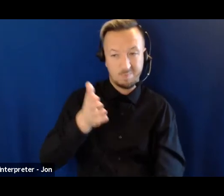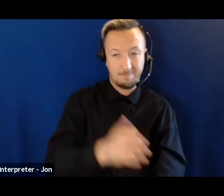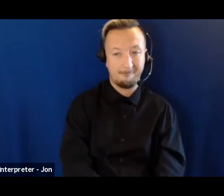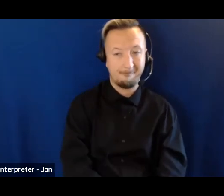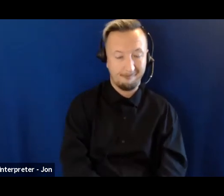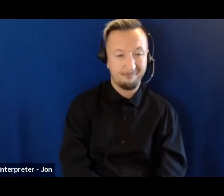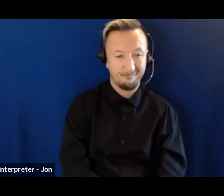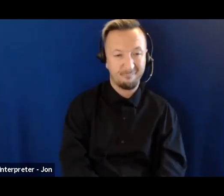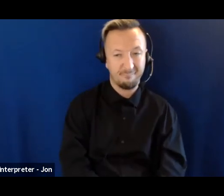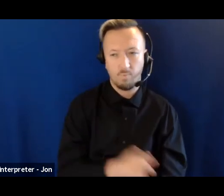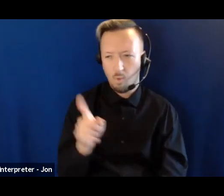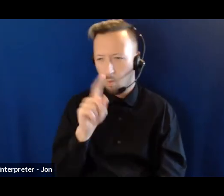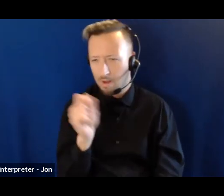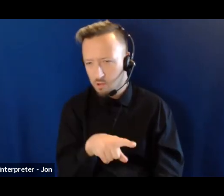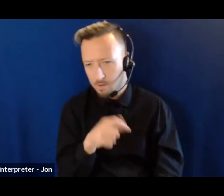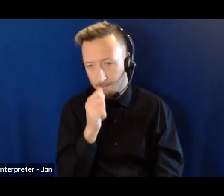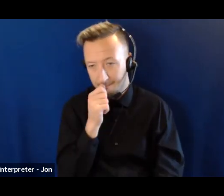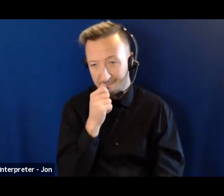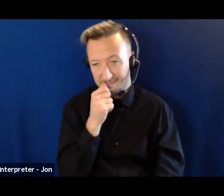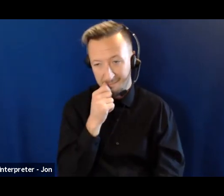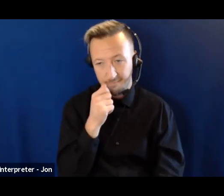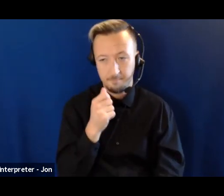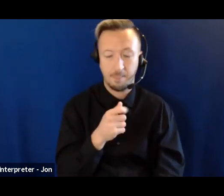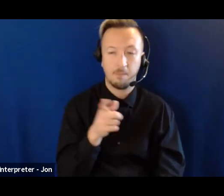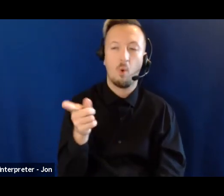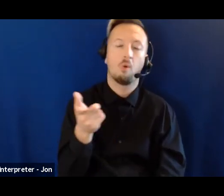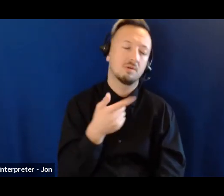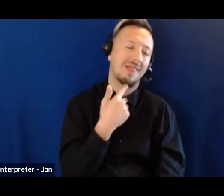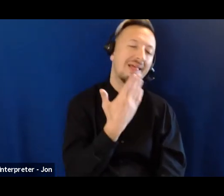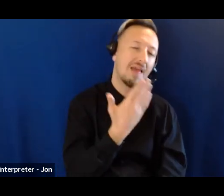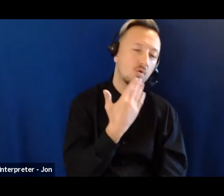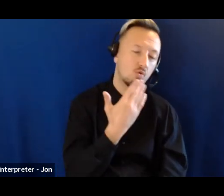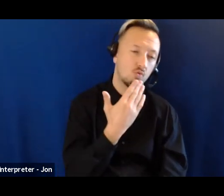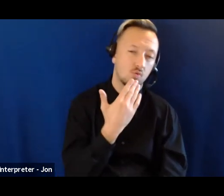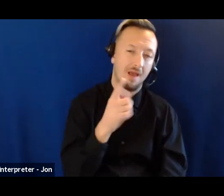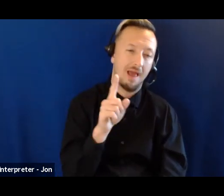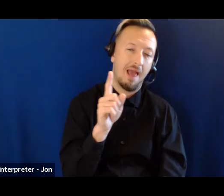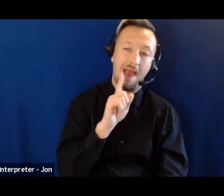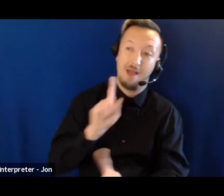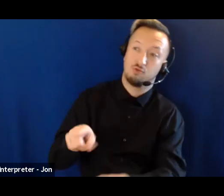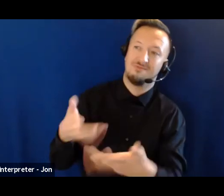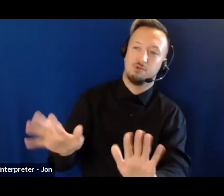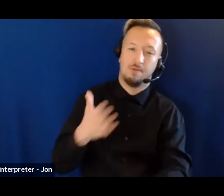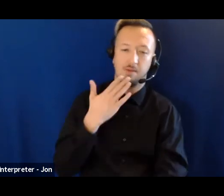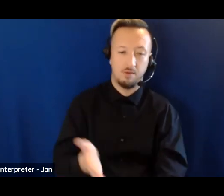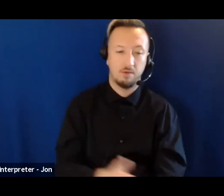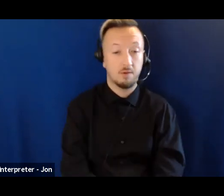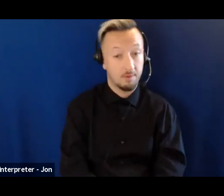workshop also. Let's see, we have a question. Oh, their question was answered. Okay,